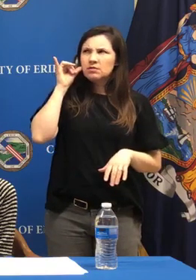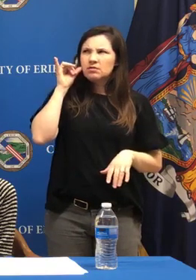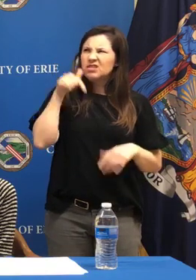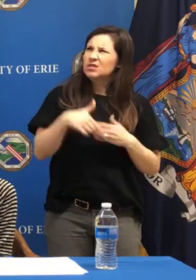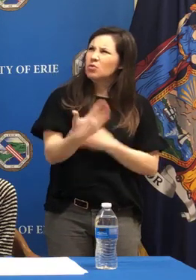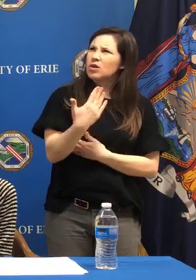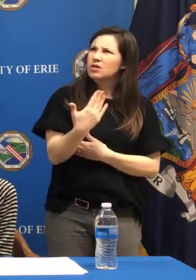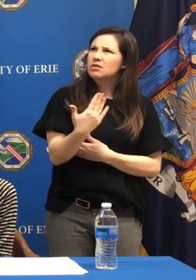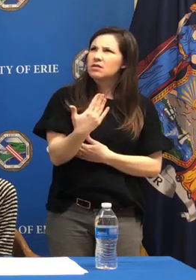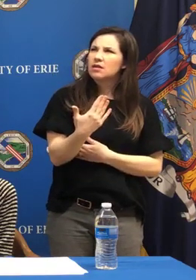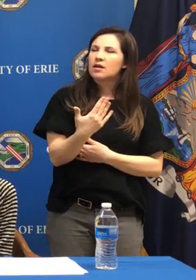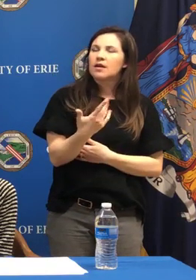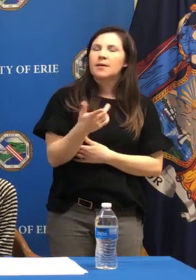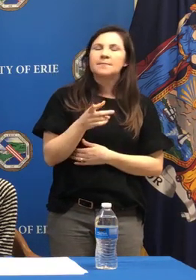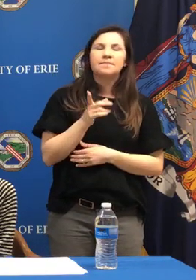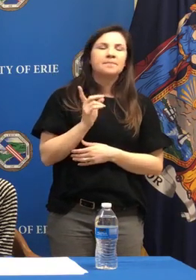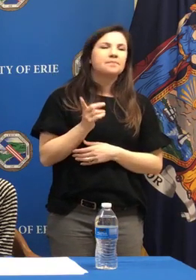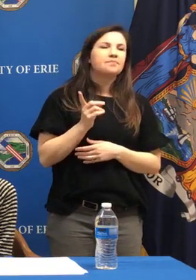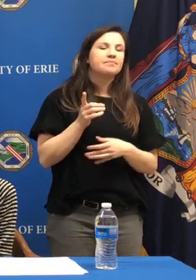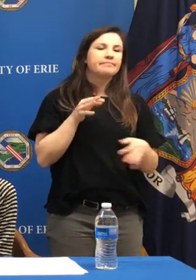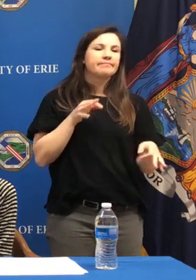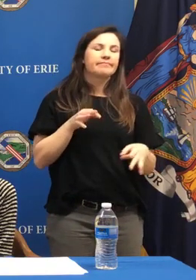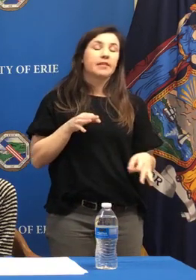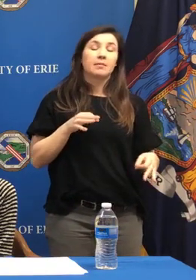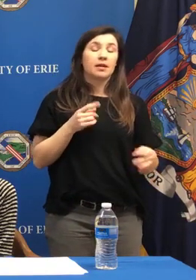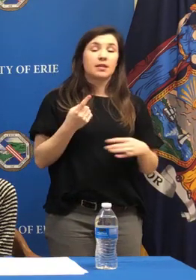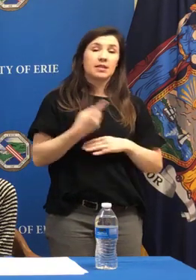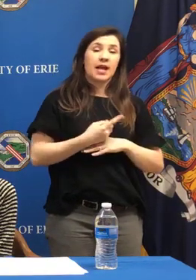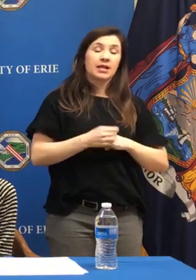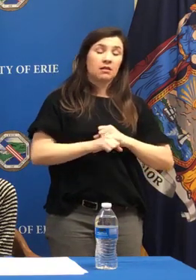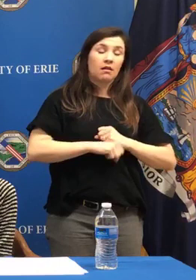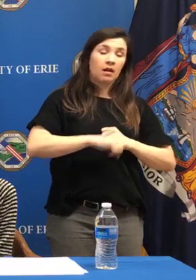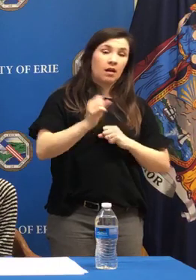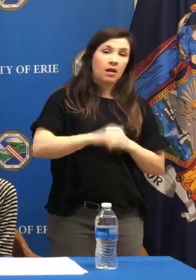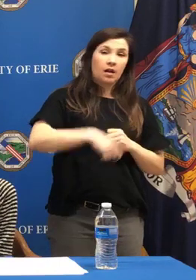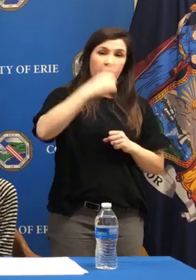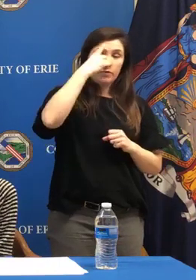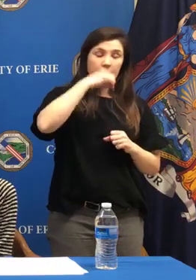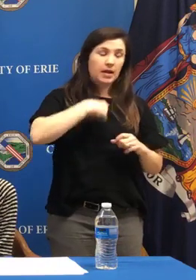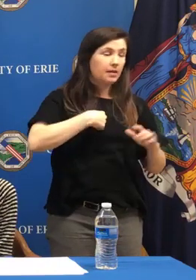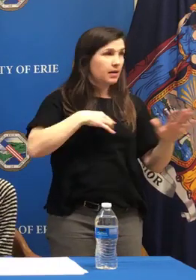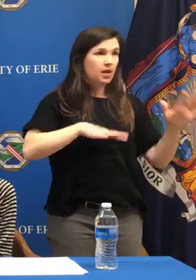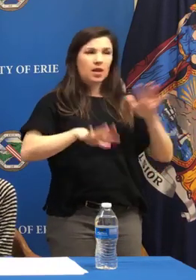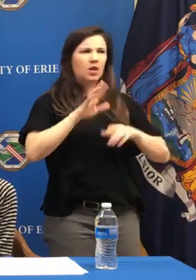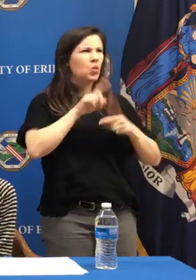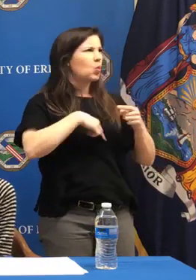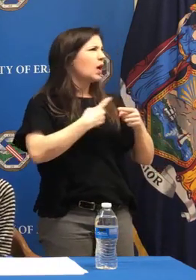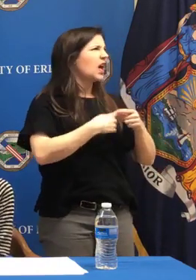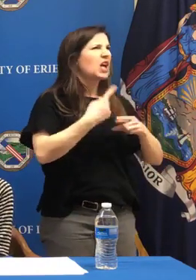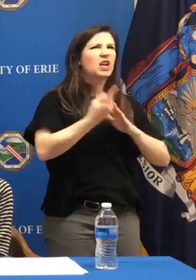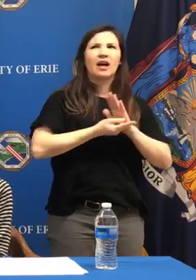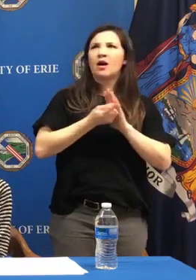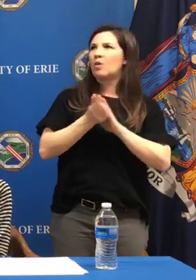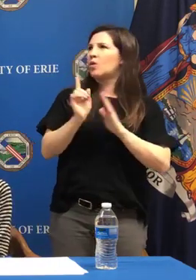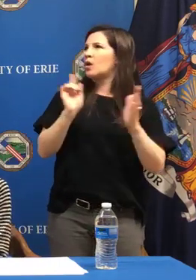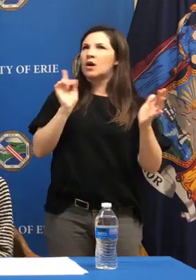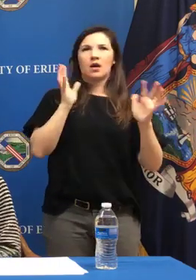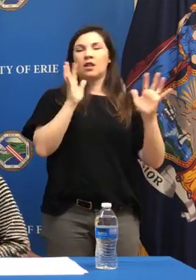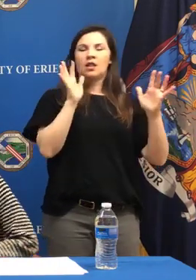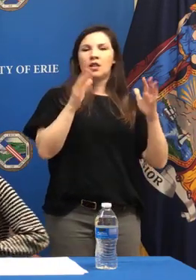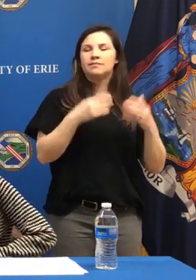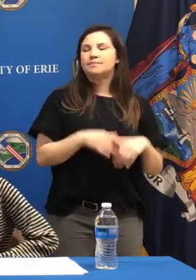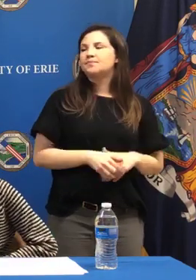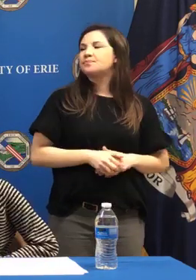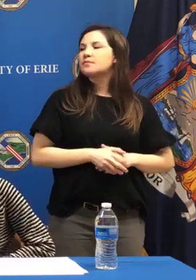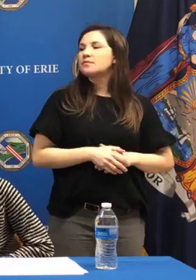this morning, and they talked about, because the days are really long, folks, so sometimes you lose track of what hour it is. But I was talking